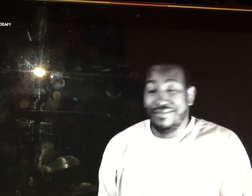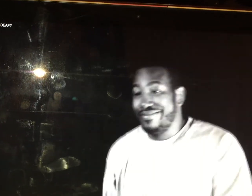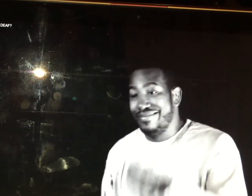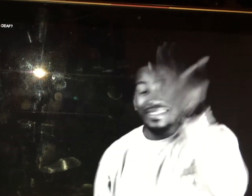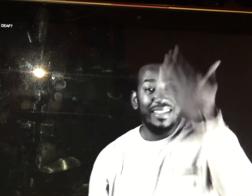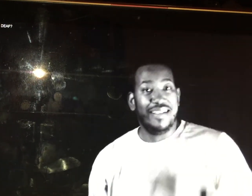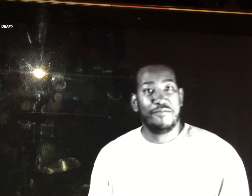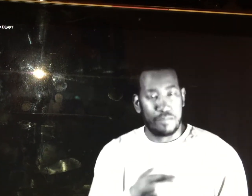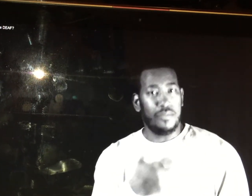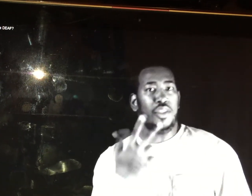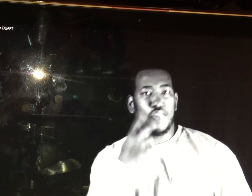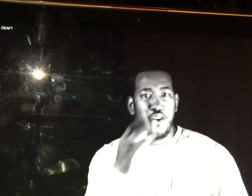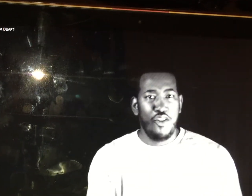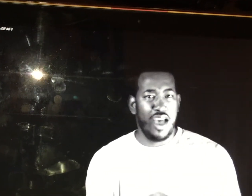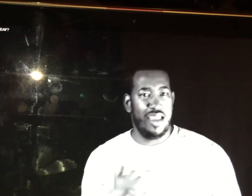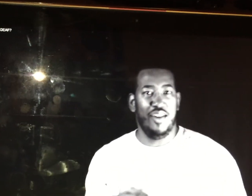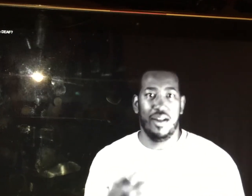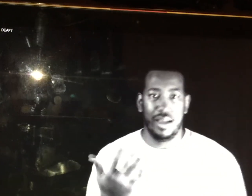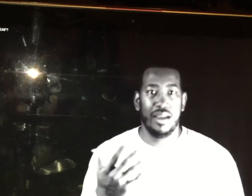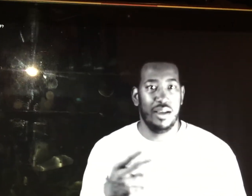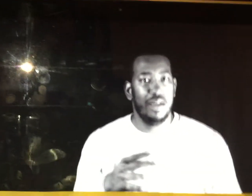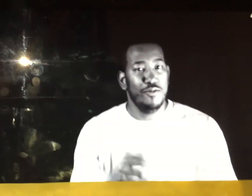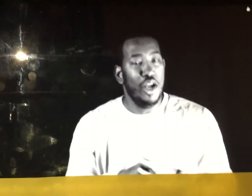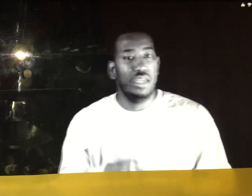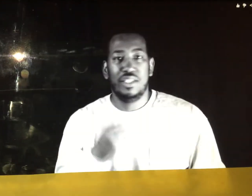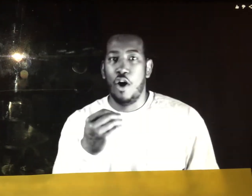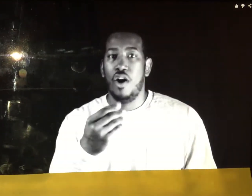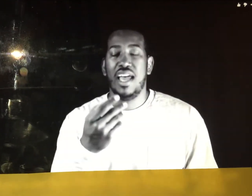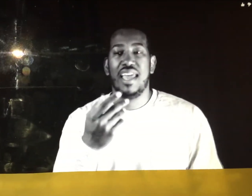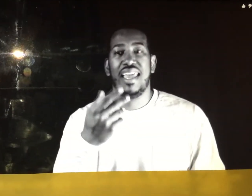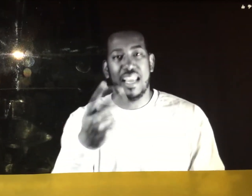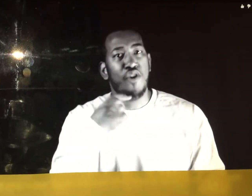they tried to tell me to get out, so I threw the ball and I said, fine.